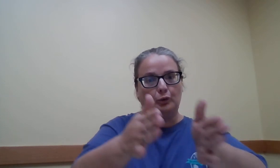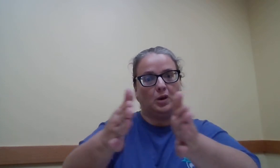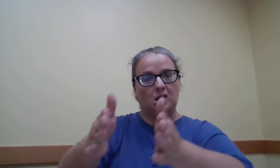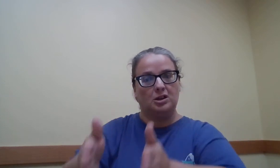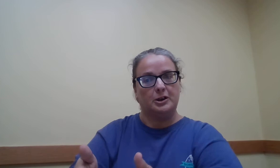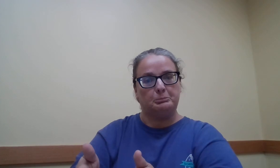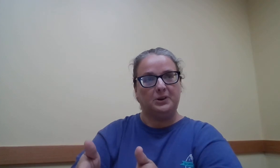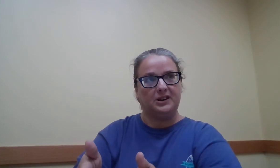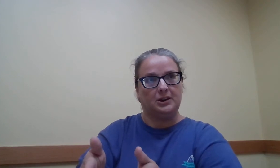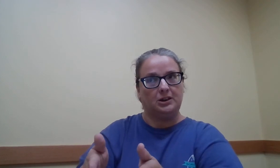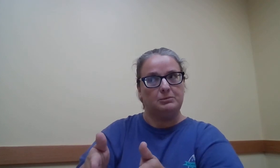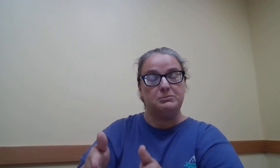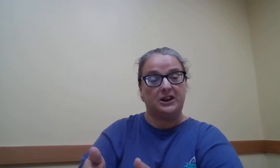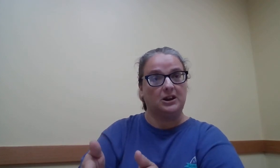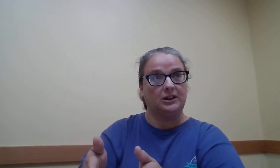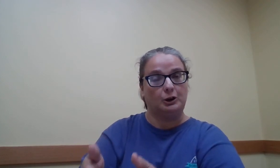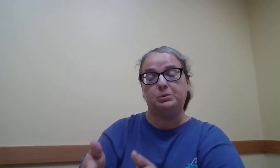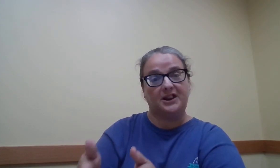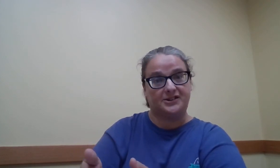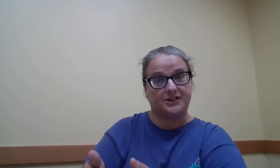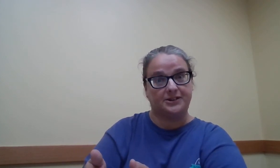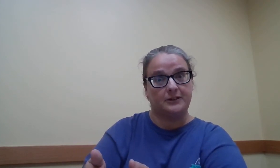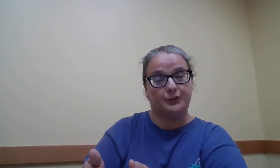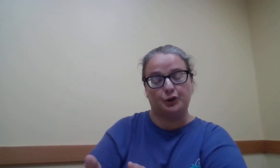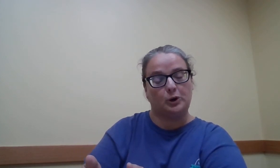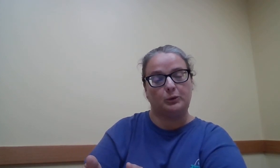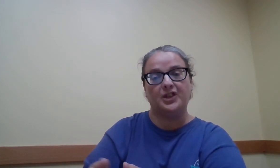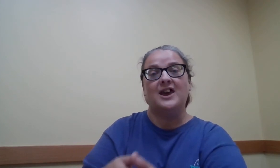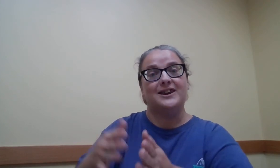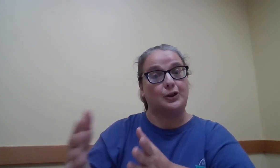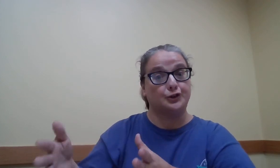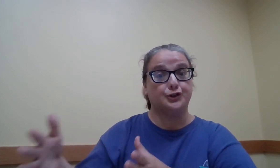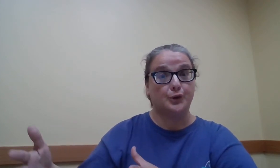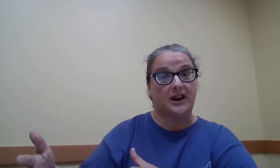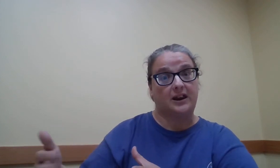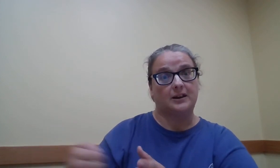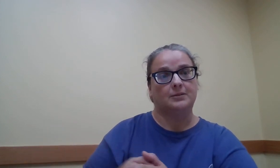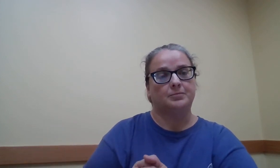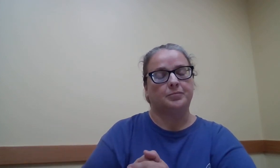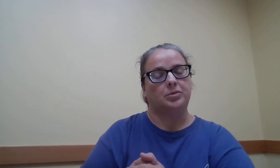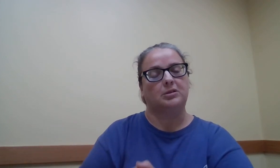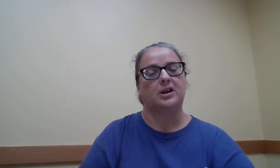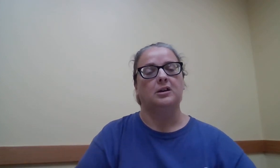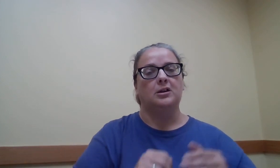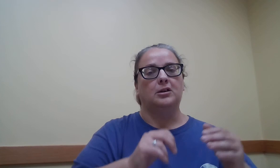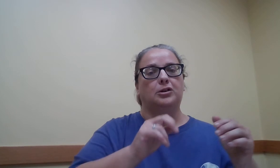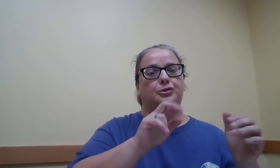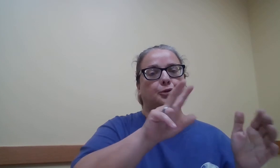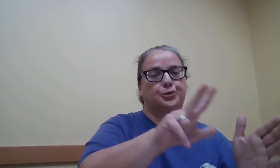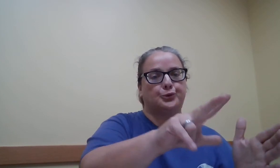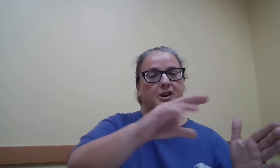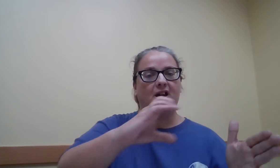2 many little places for you to work with, now there's 3. Okay, so